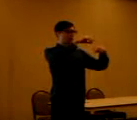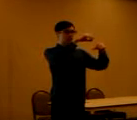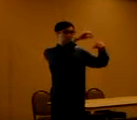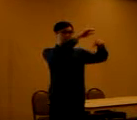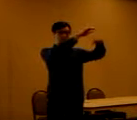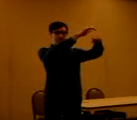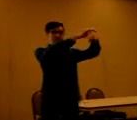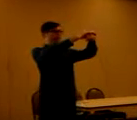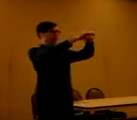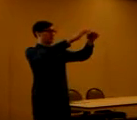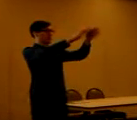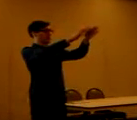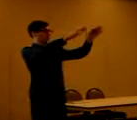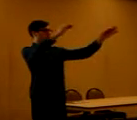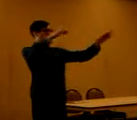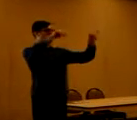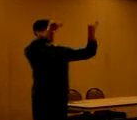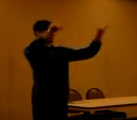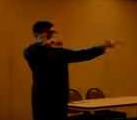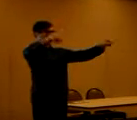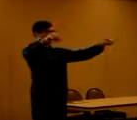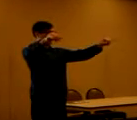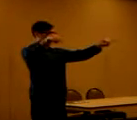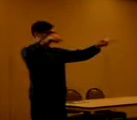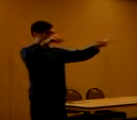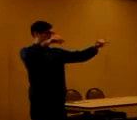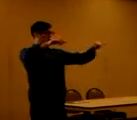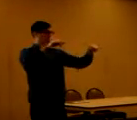There's two signs in the English